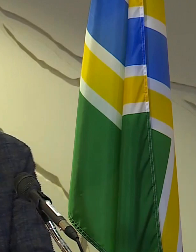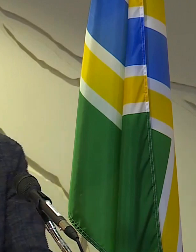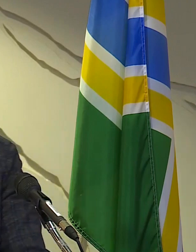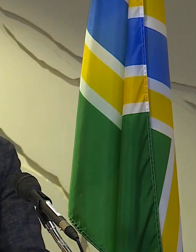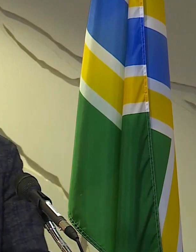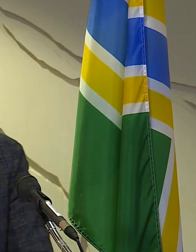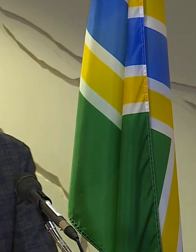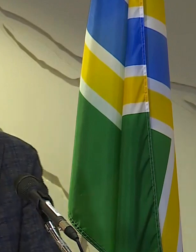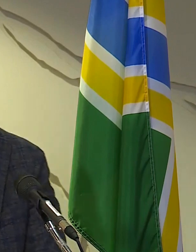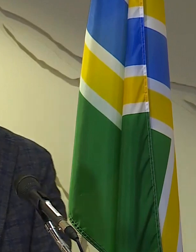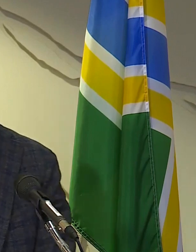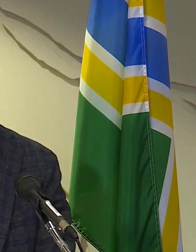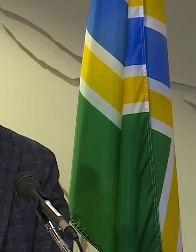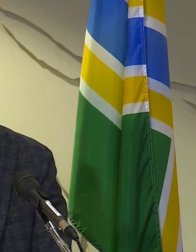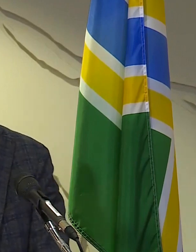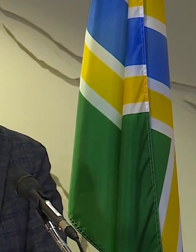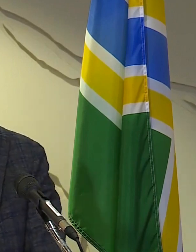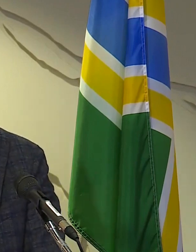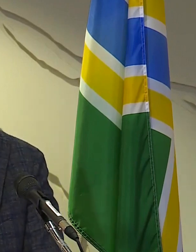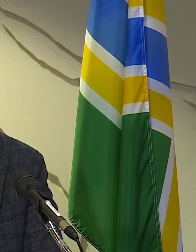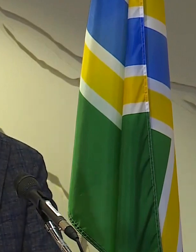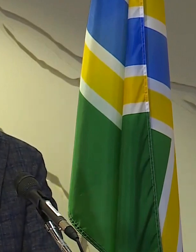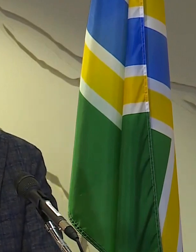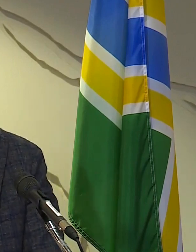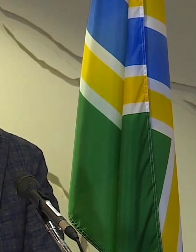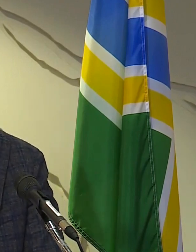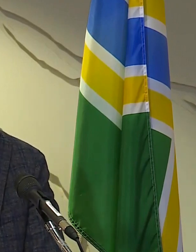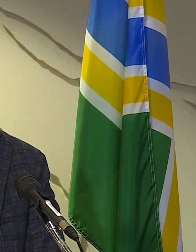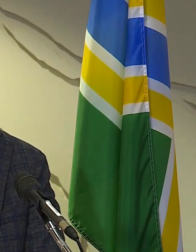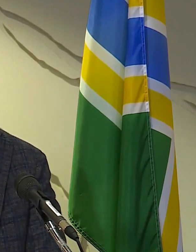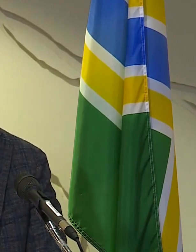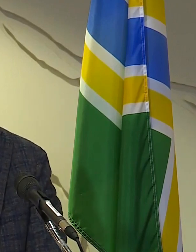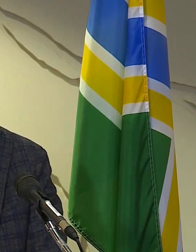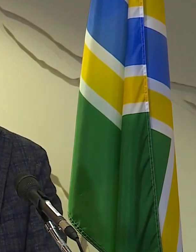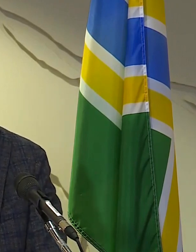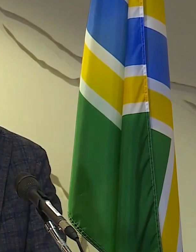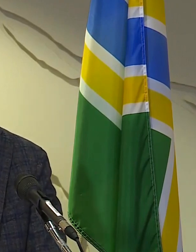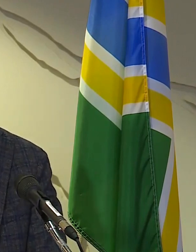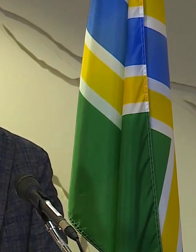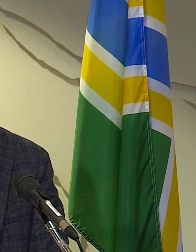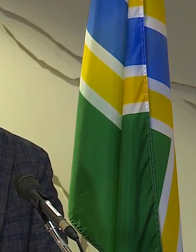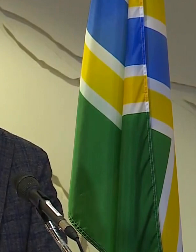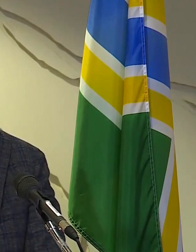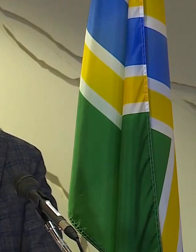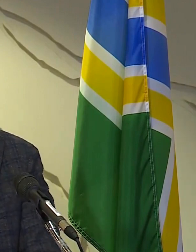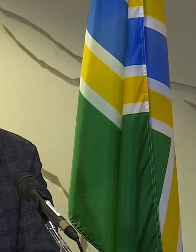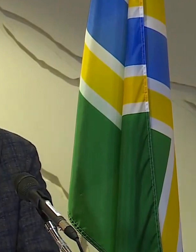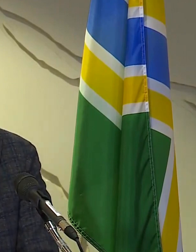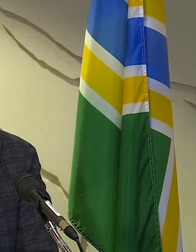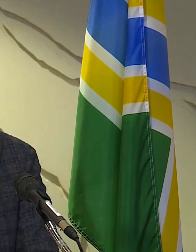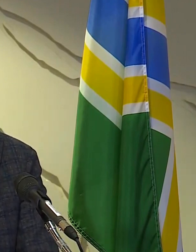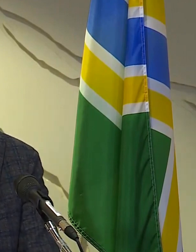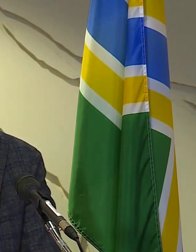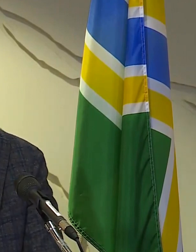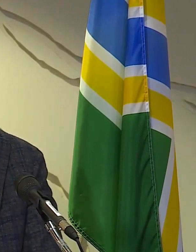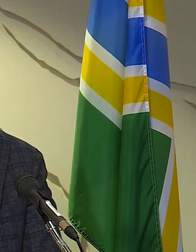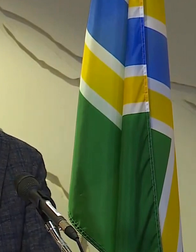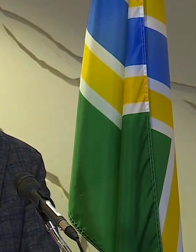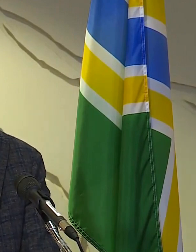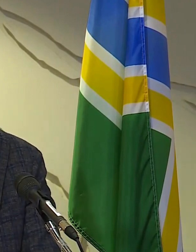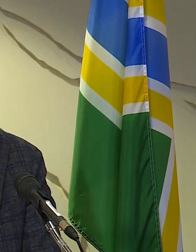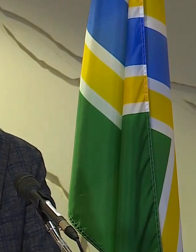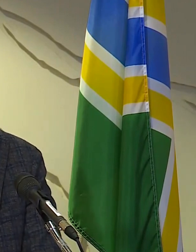a catalyst for so many in our community during this last week. But I ask you that if you